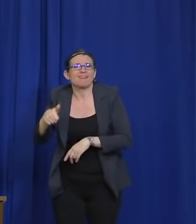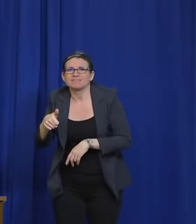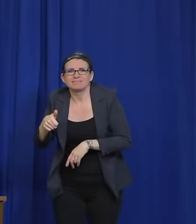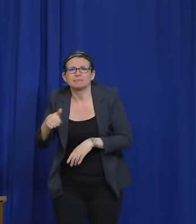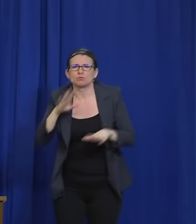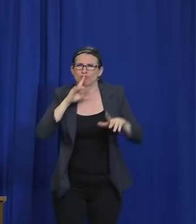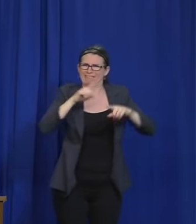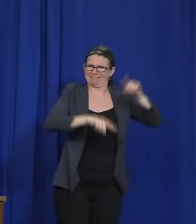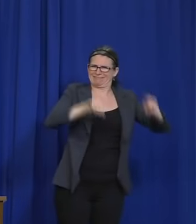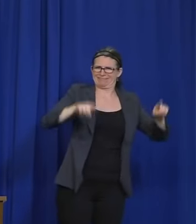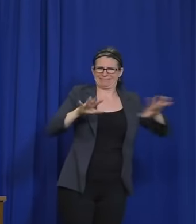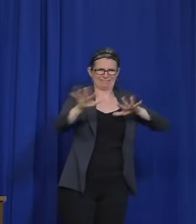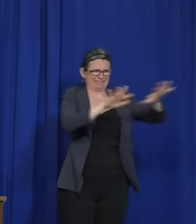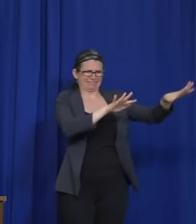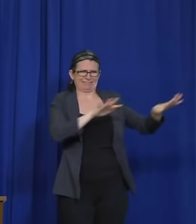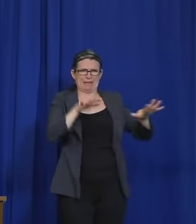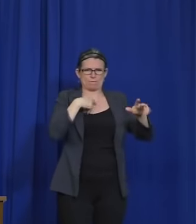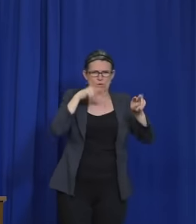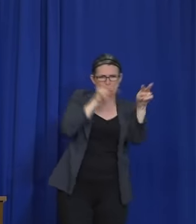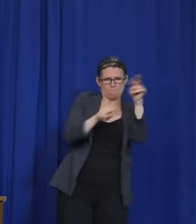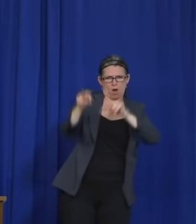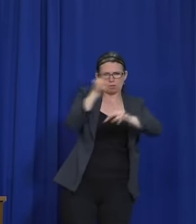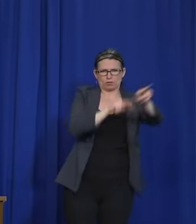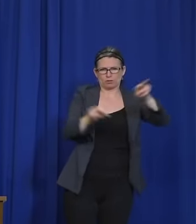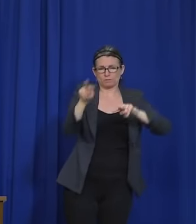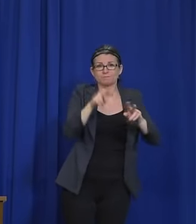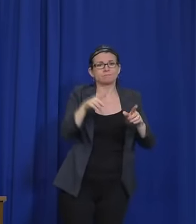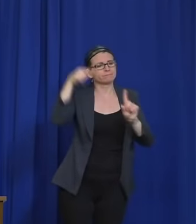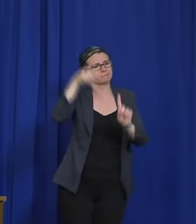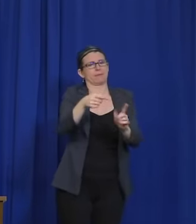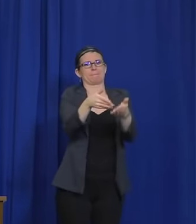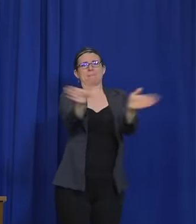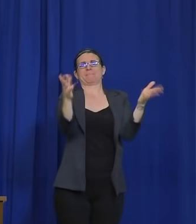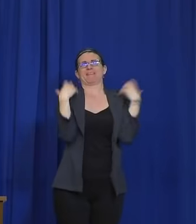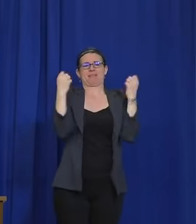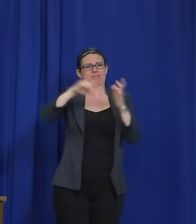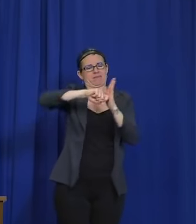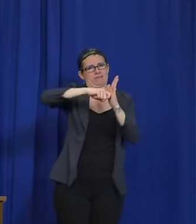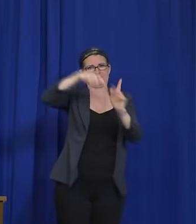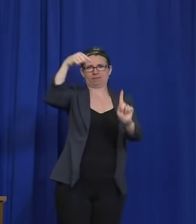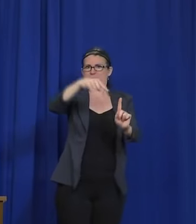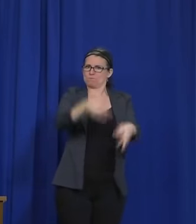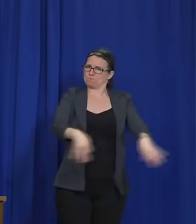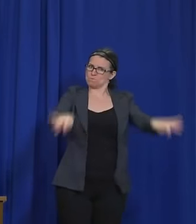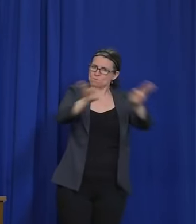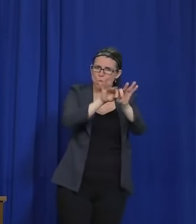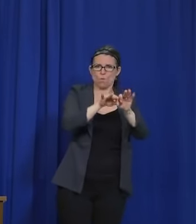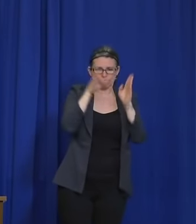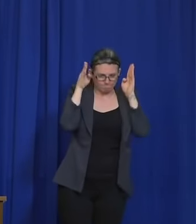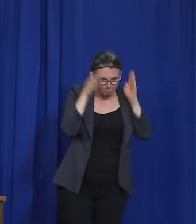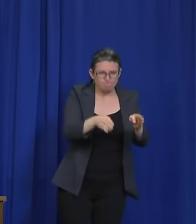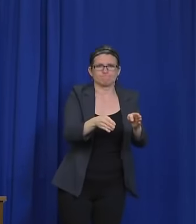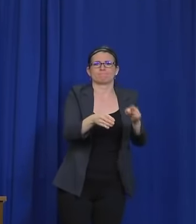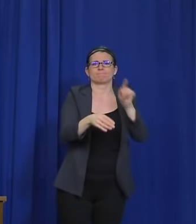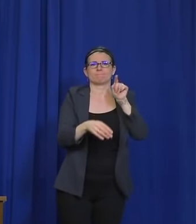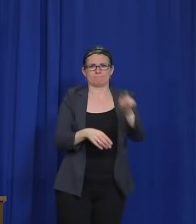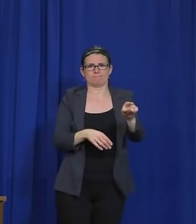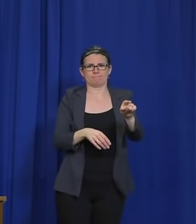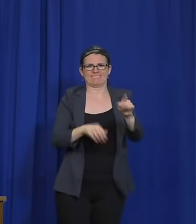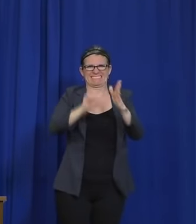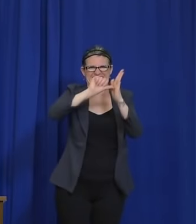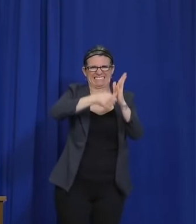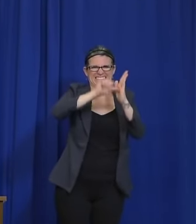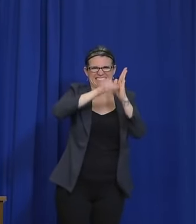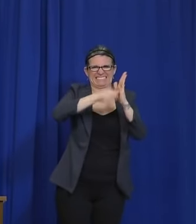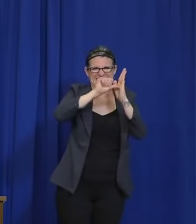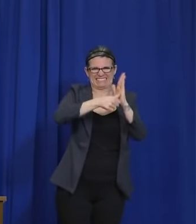I'm not going to comment on specific sectors, you know, whether it's meals and lodgings, Airbnb, or campgrounds or summer camps at this point,